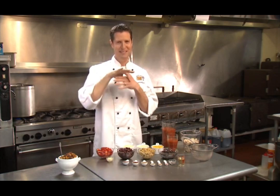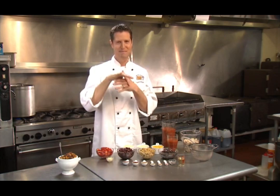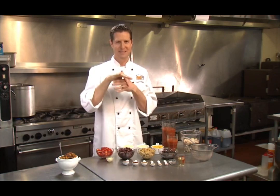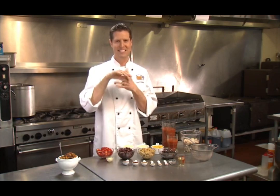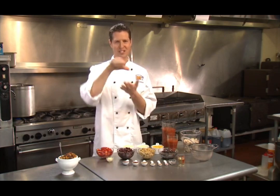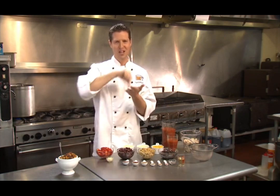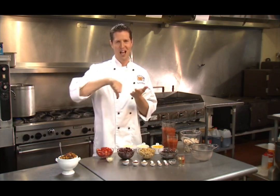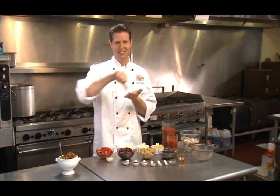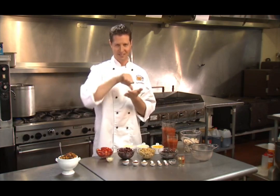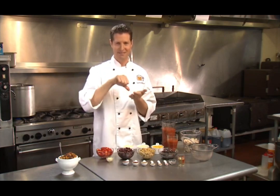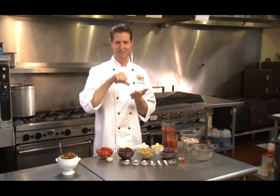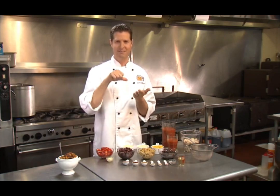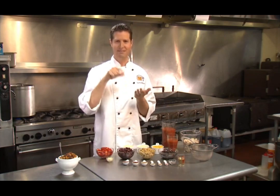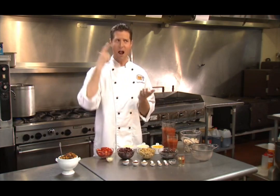That becomes turkey meat sauce.